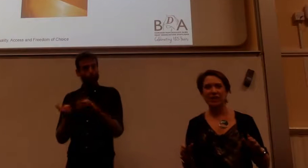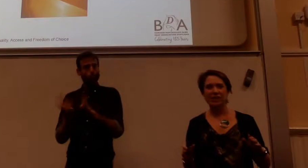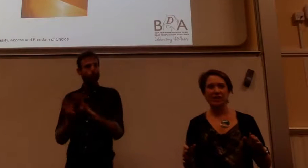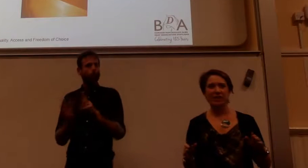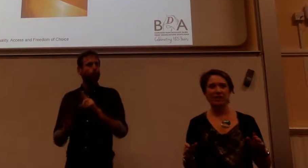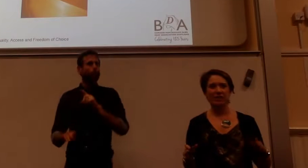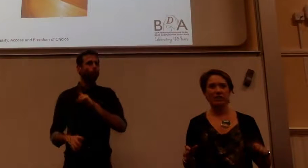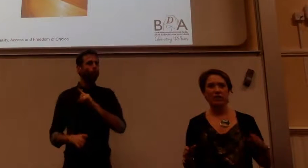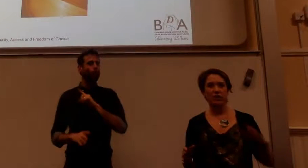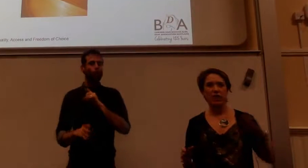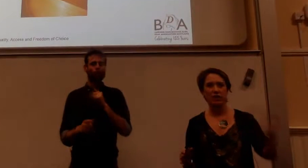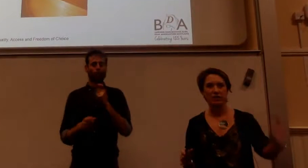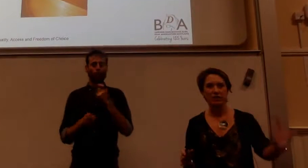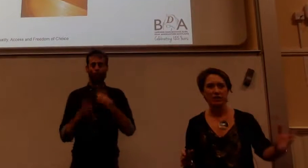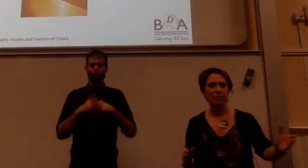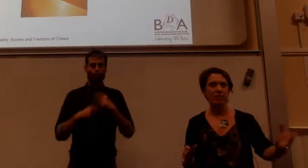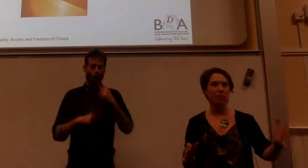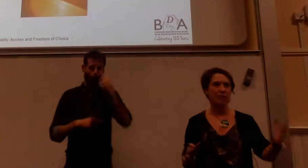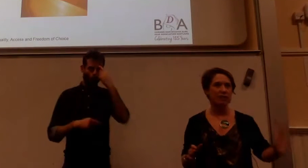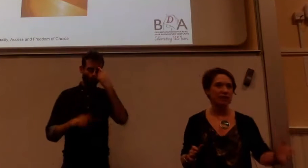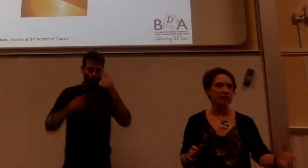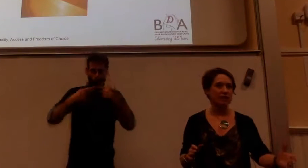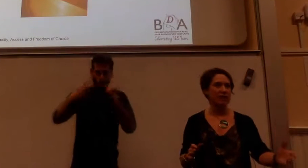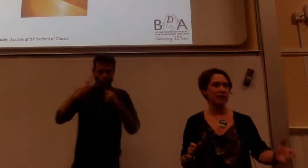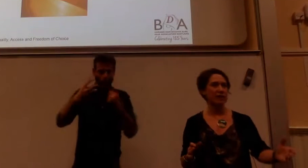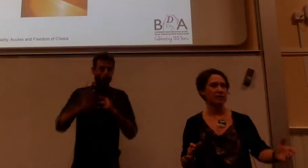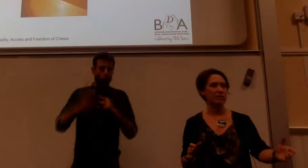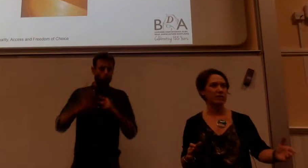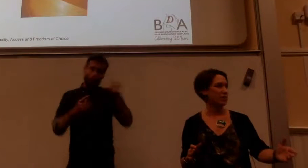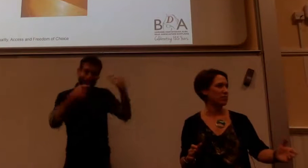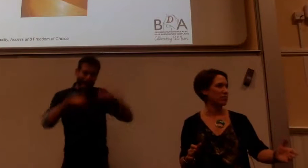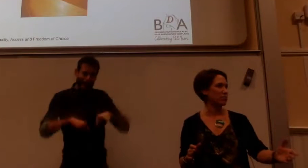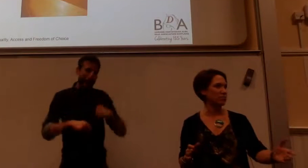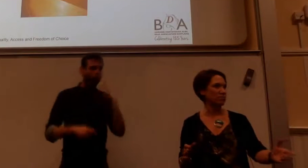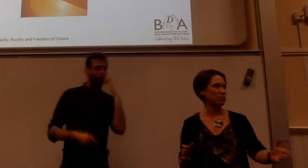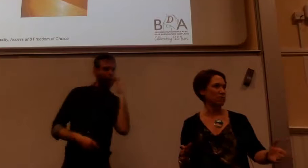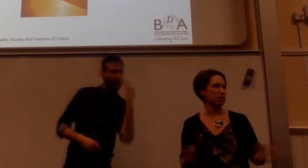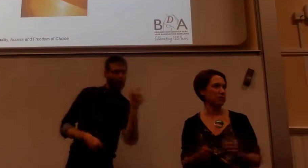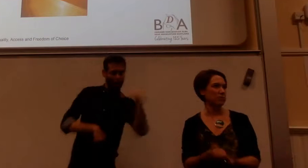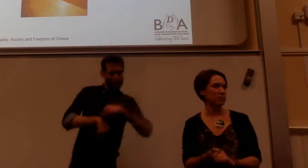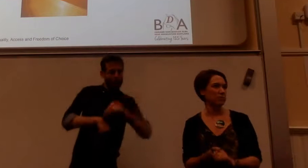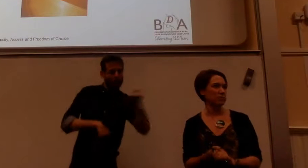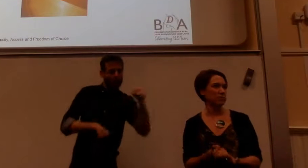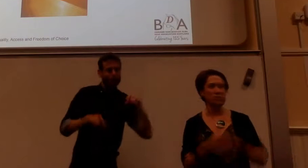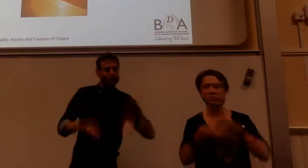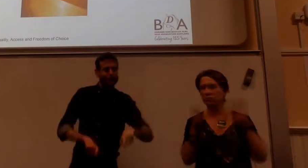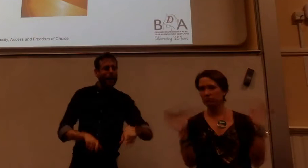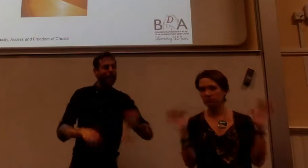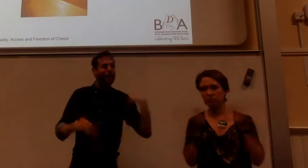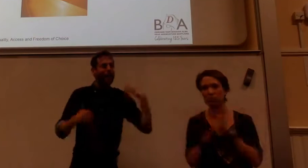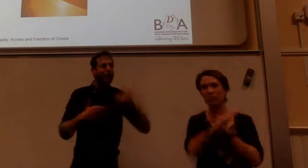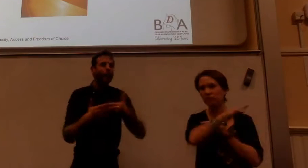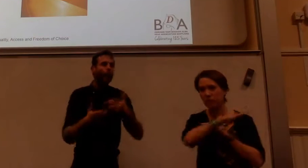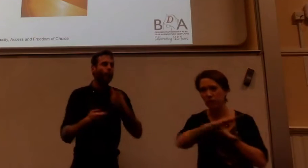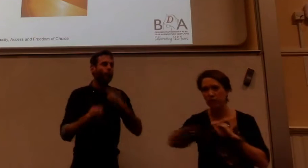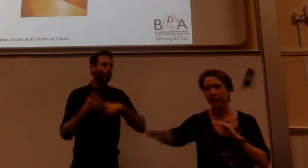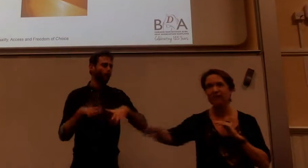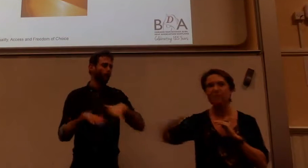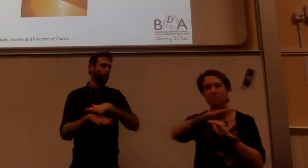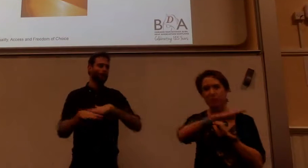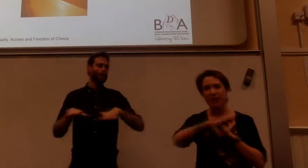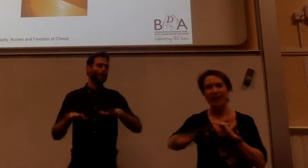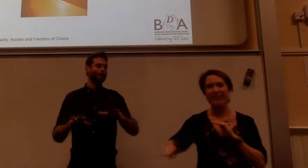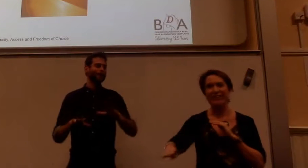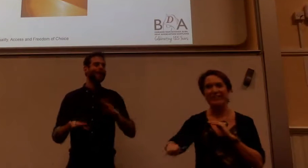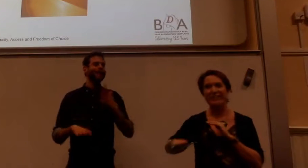say, you know, you have to be here a certain length of time. You have to draw a